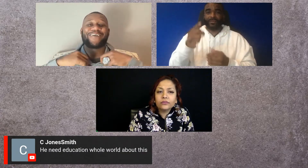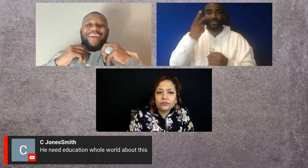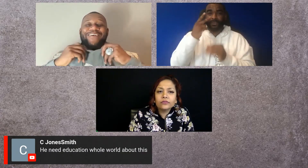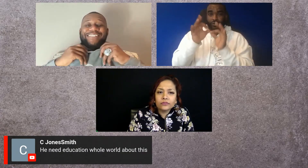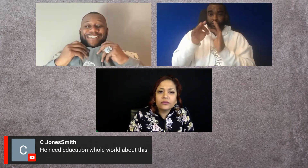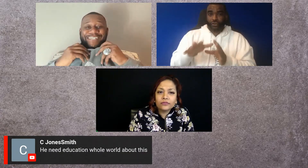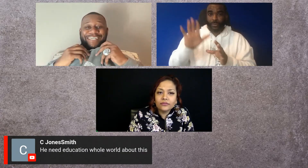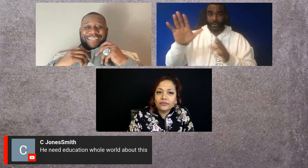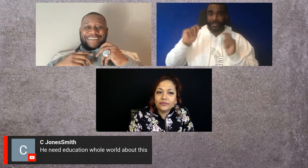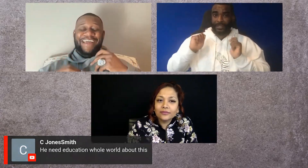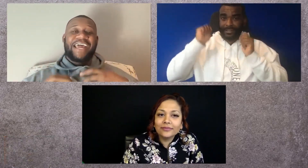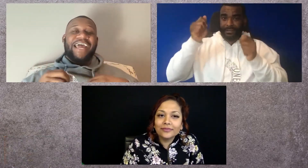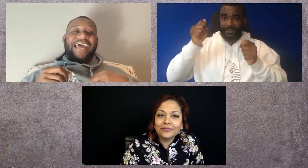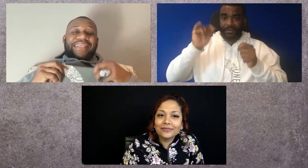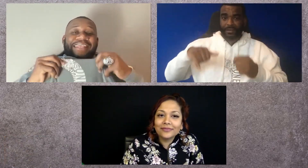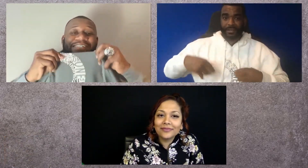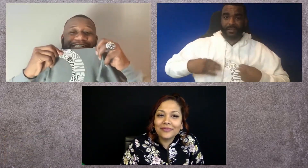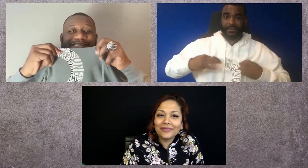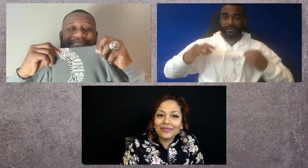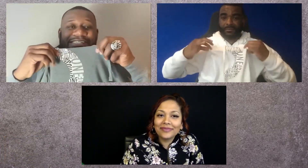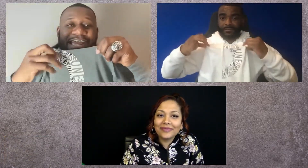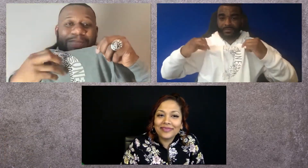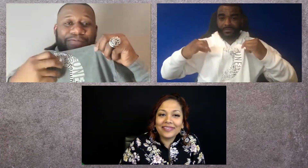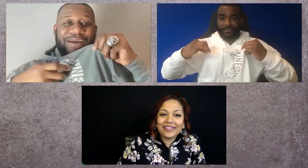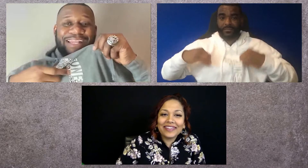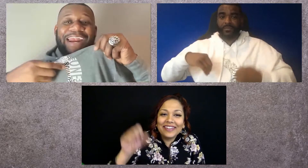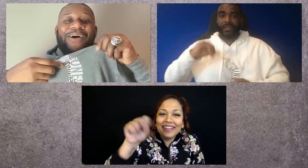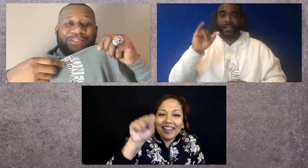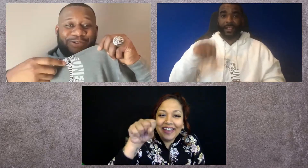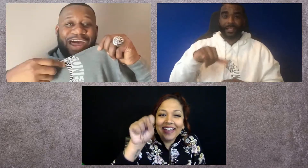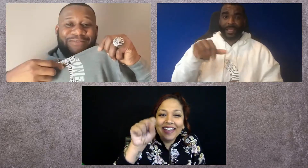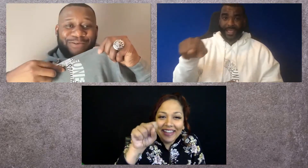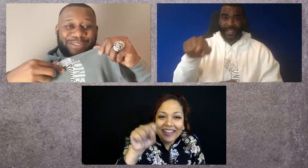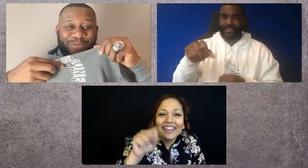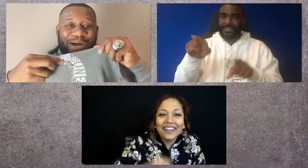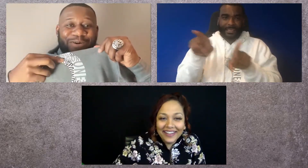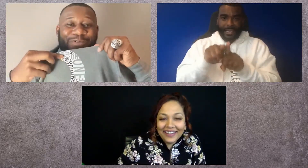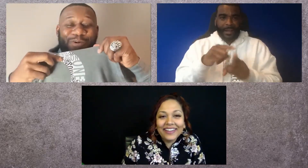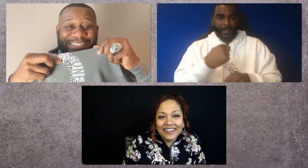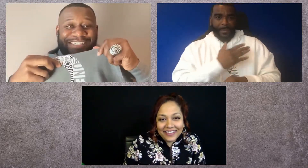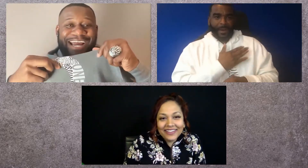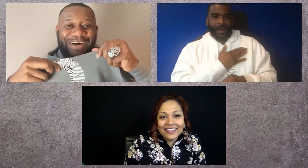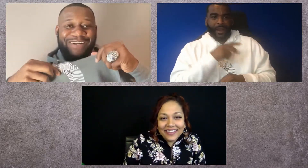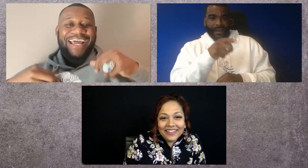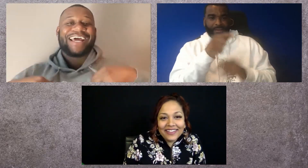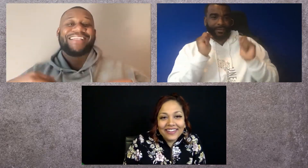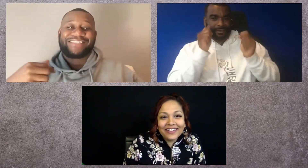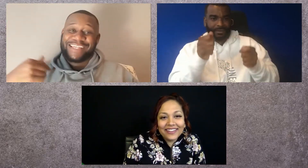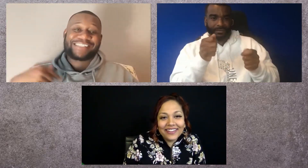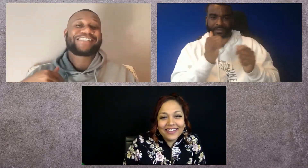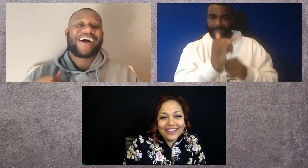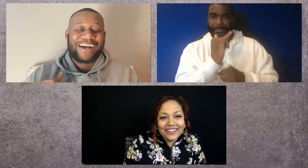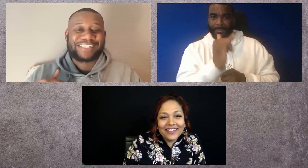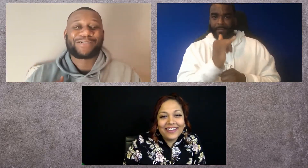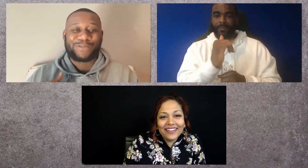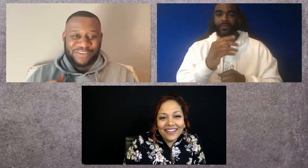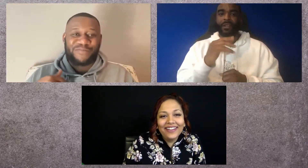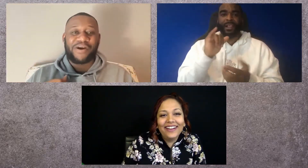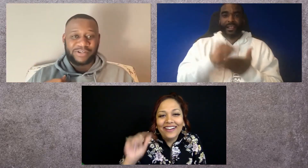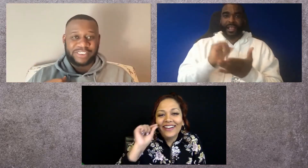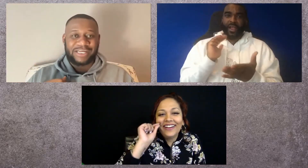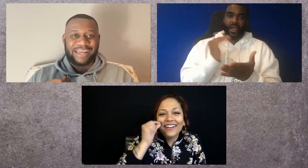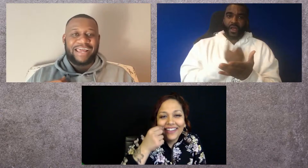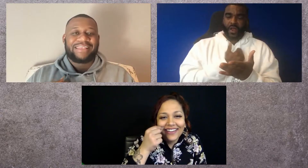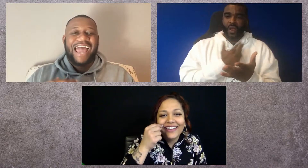right now, right on his hoodie. This is the same print that I also have on as well. One Sound. Yeah. This is our